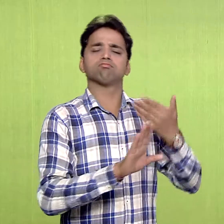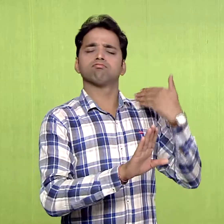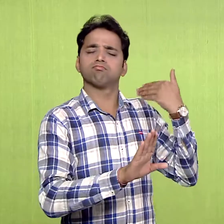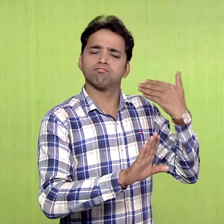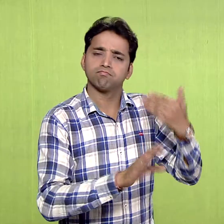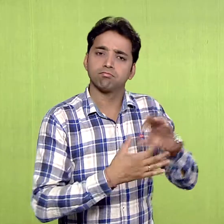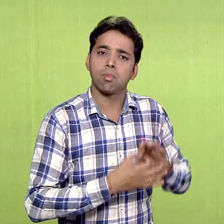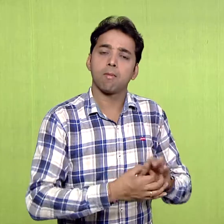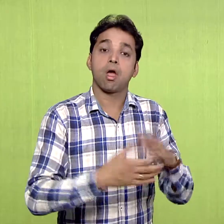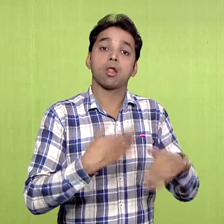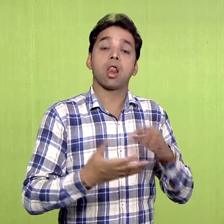has been ours.